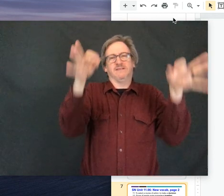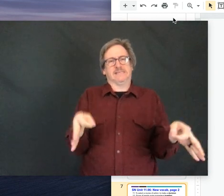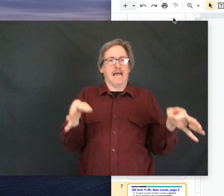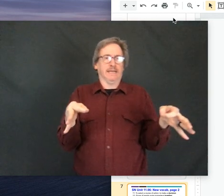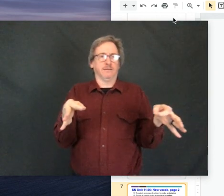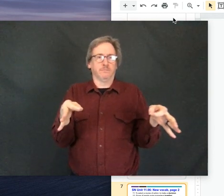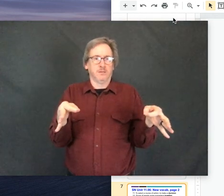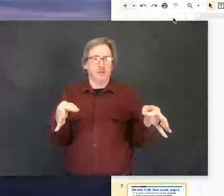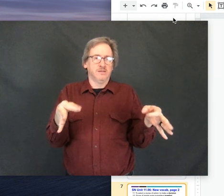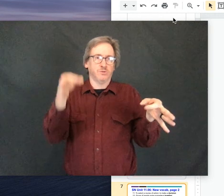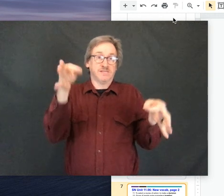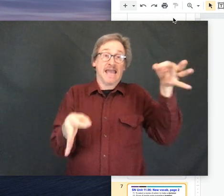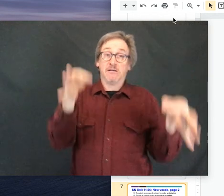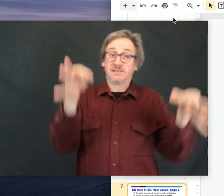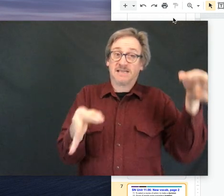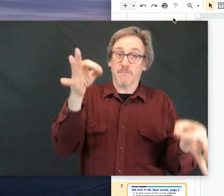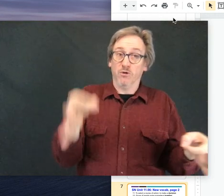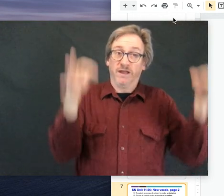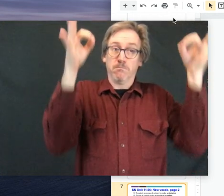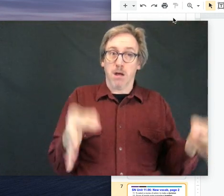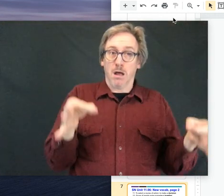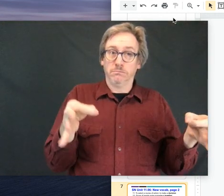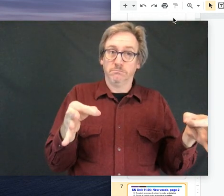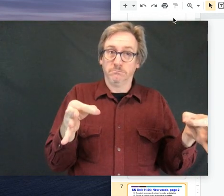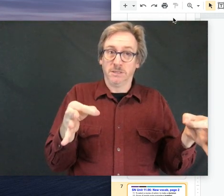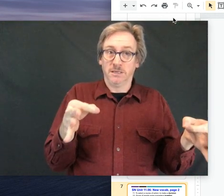I've decided. So the scales stop moving.